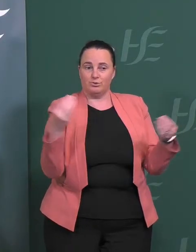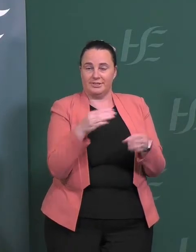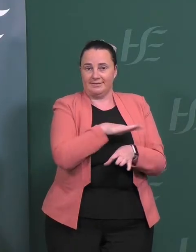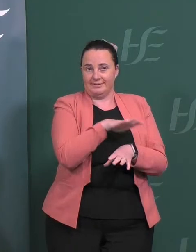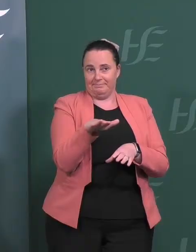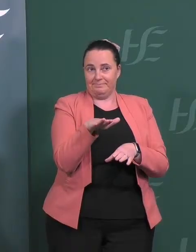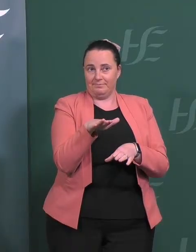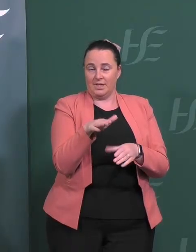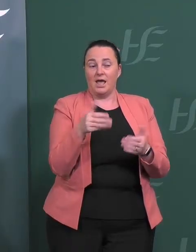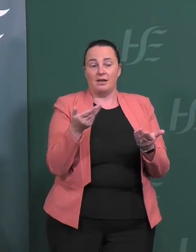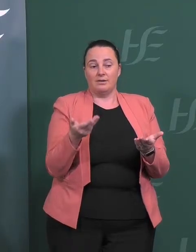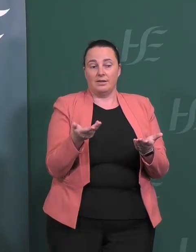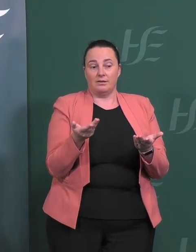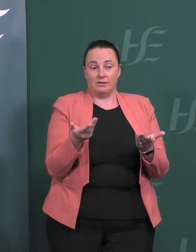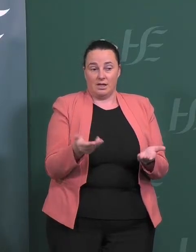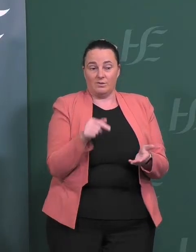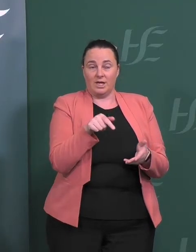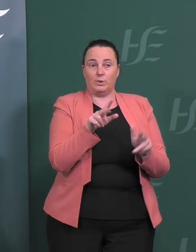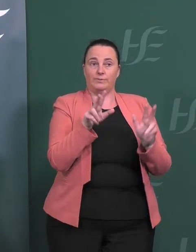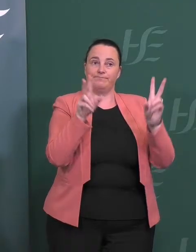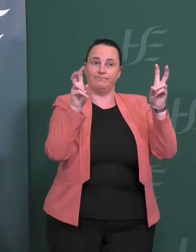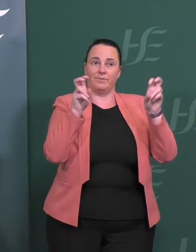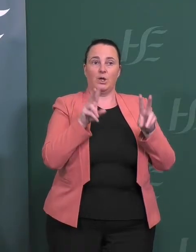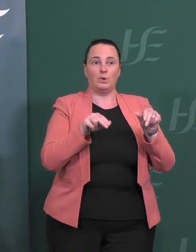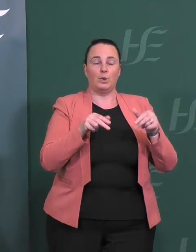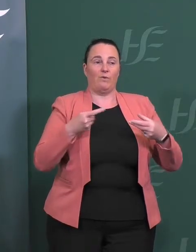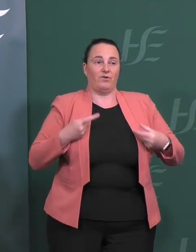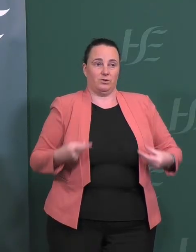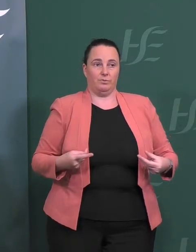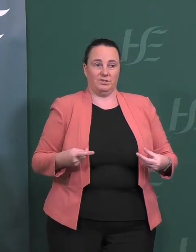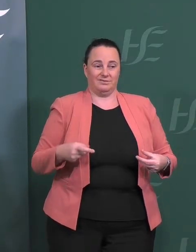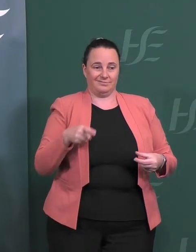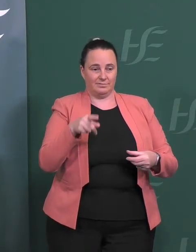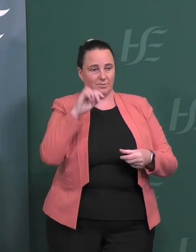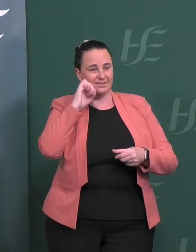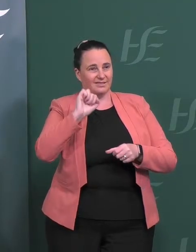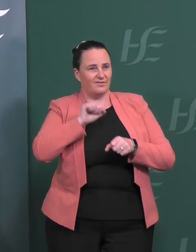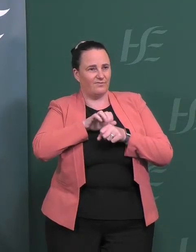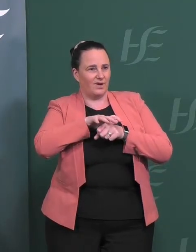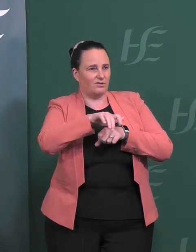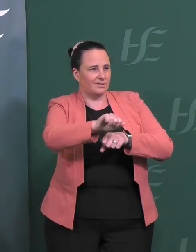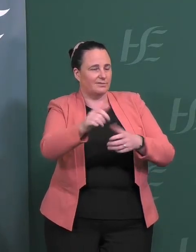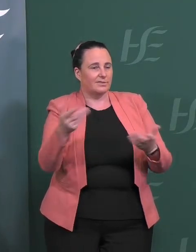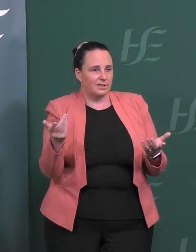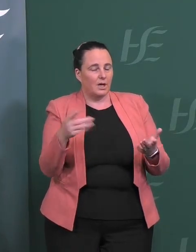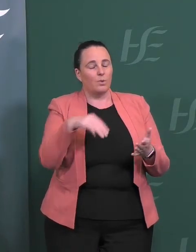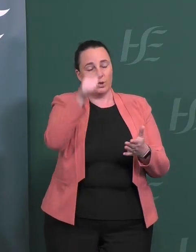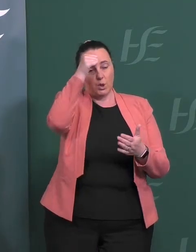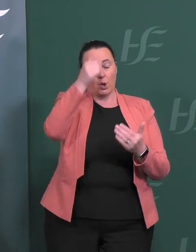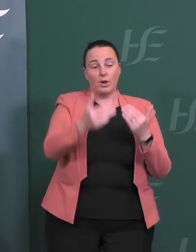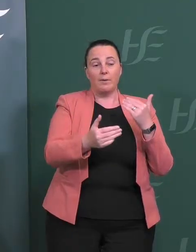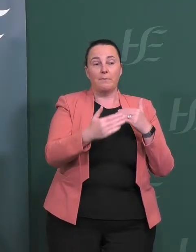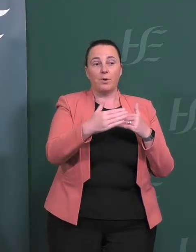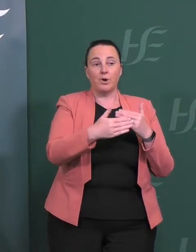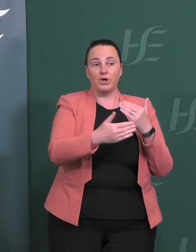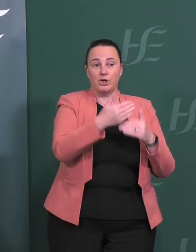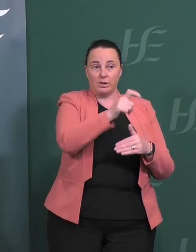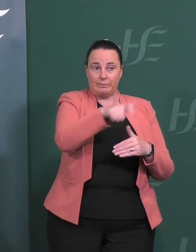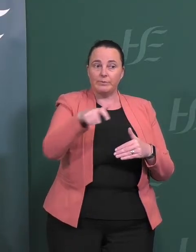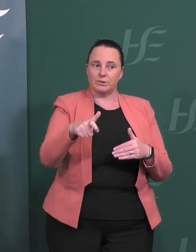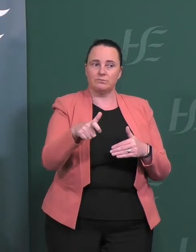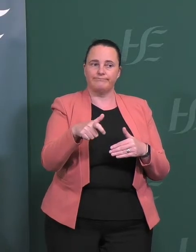they are now the new vulnerable in terms of this virus. We all know more and more young people who are testing positive of